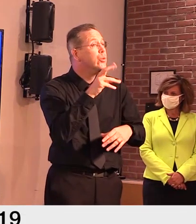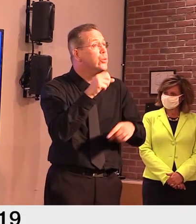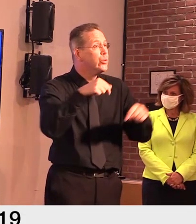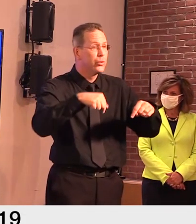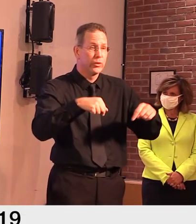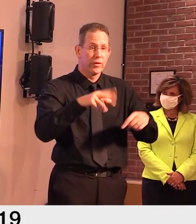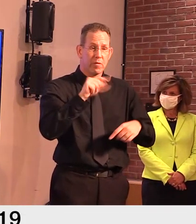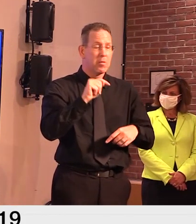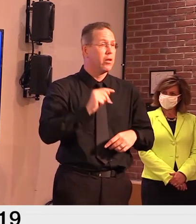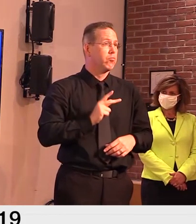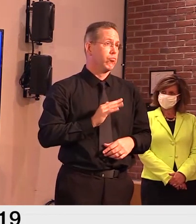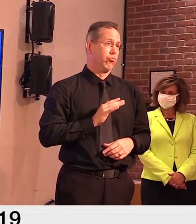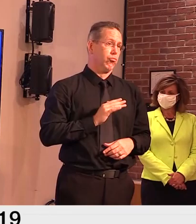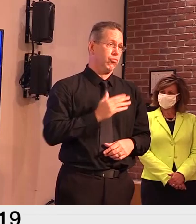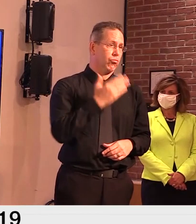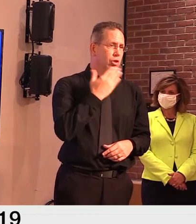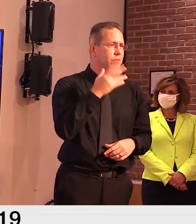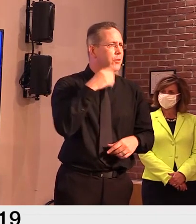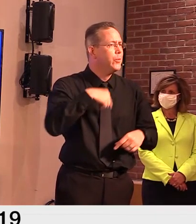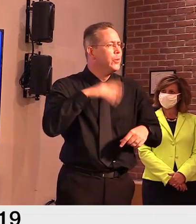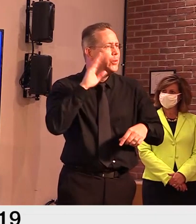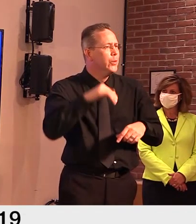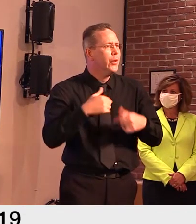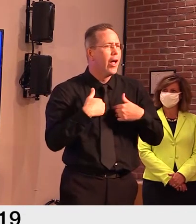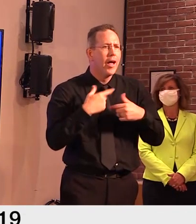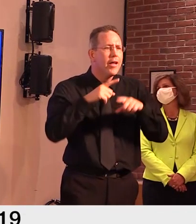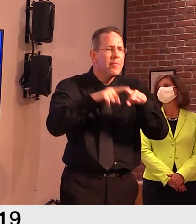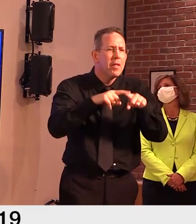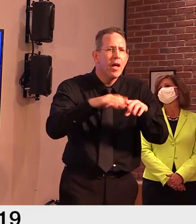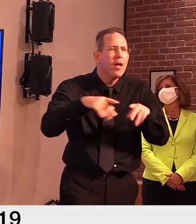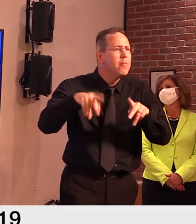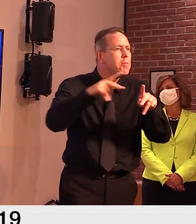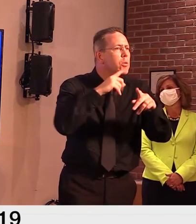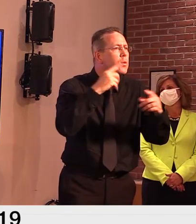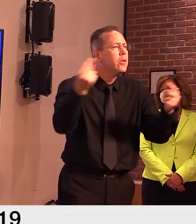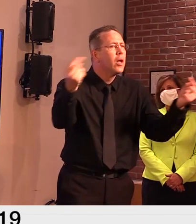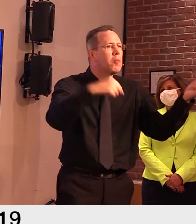cases to continue to trend up over this time period.